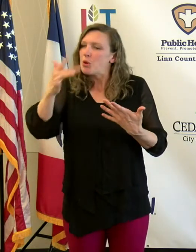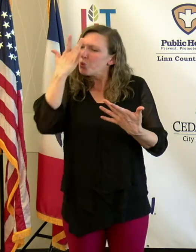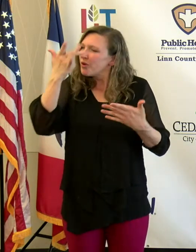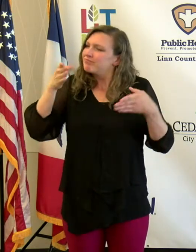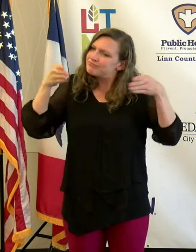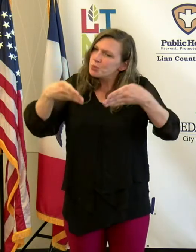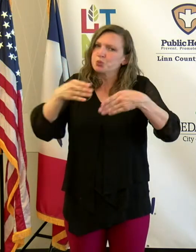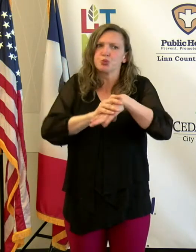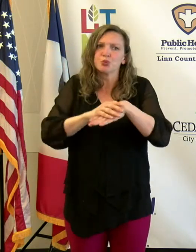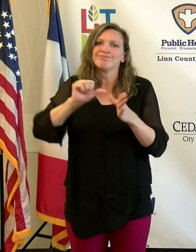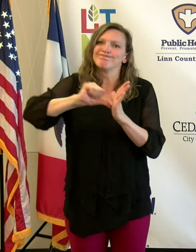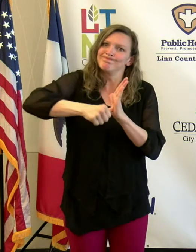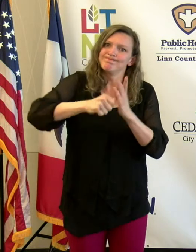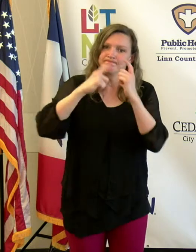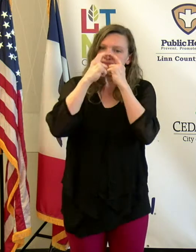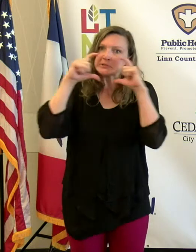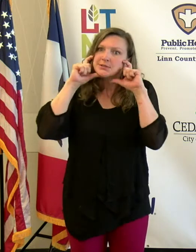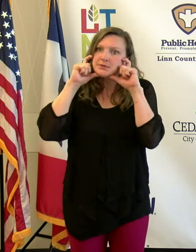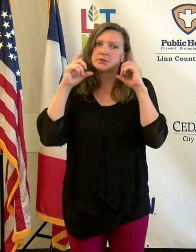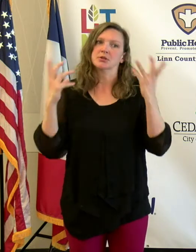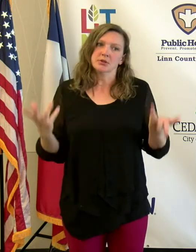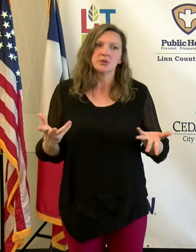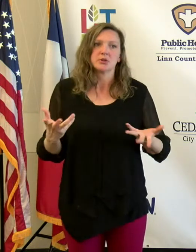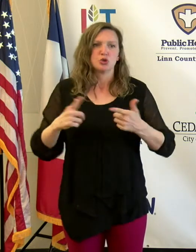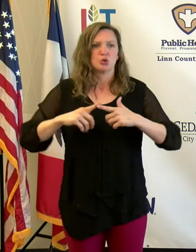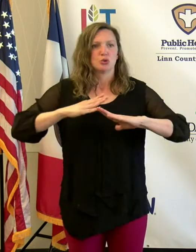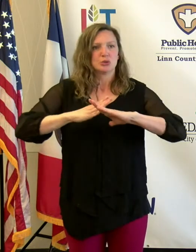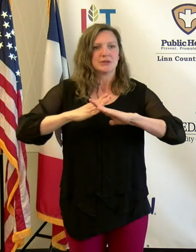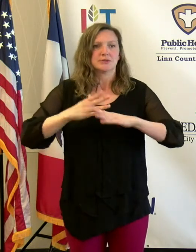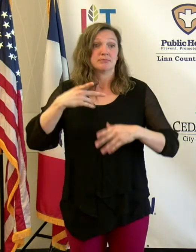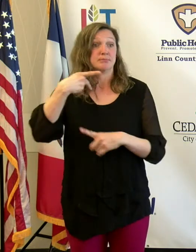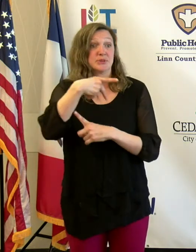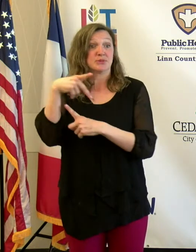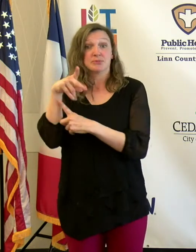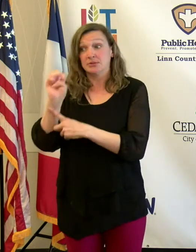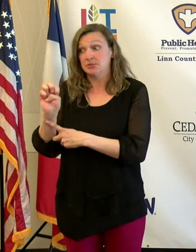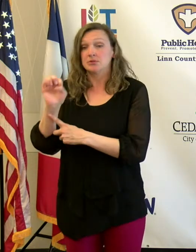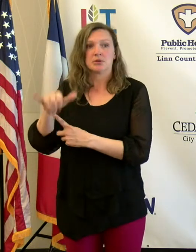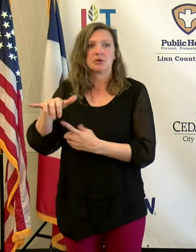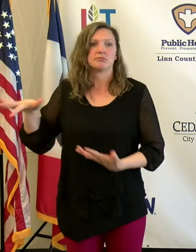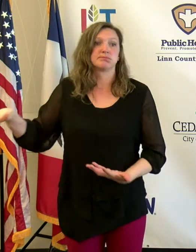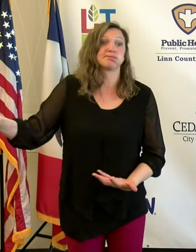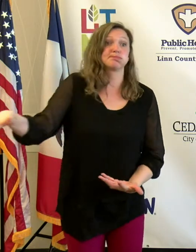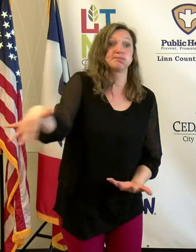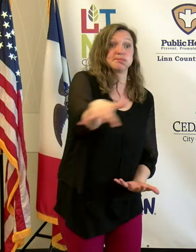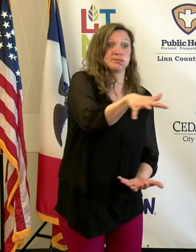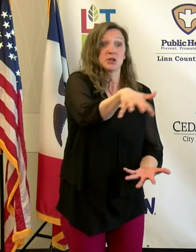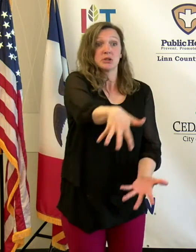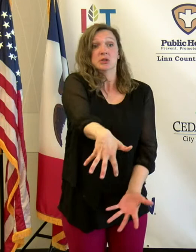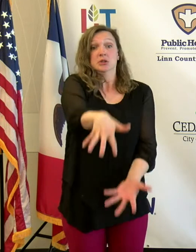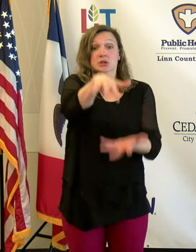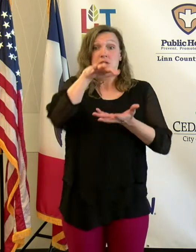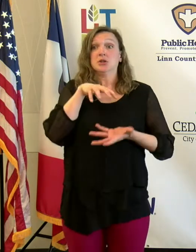more of that personal protective equipment available so that we can do more testing. We do need to increase the amount of